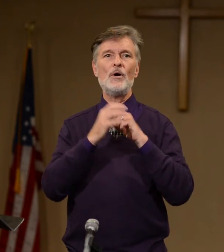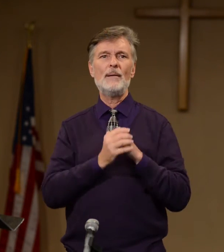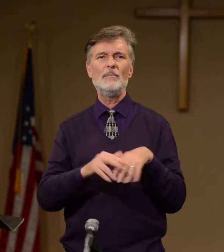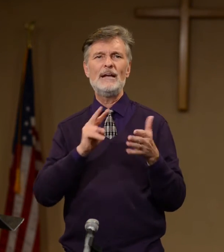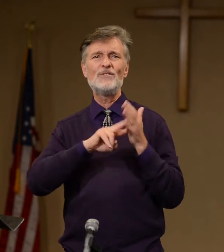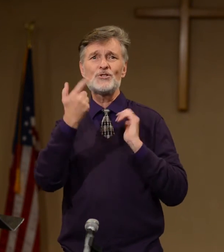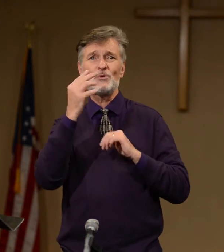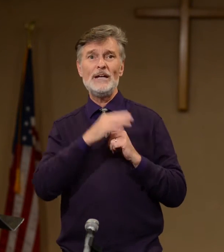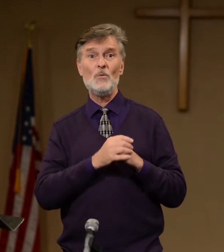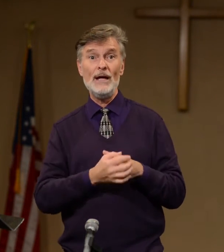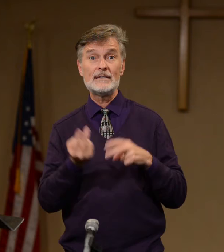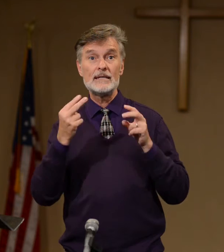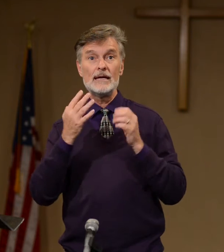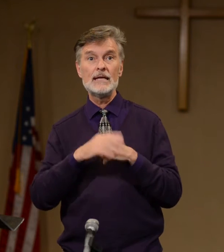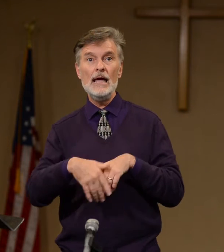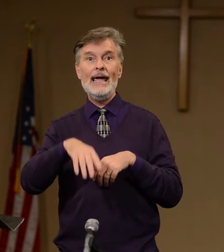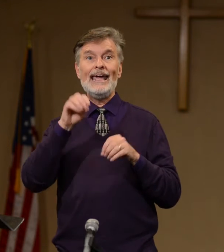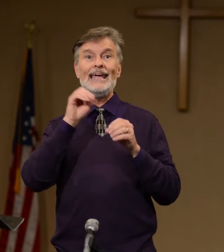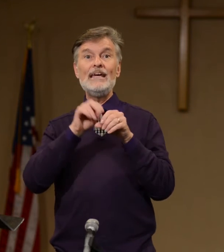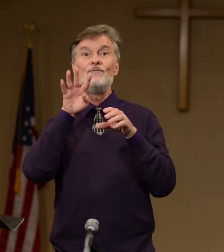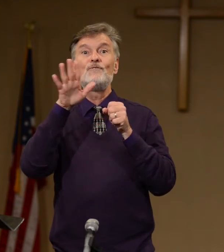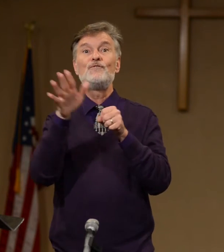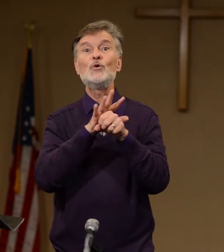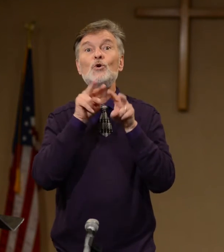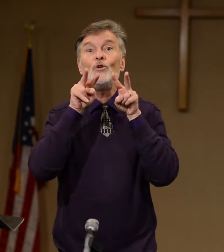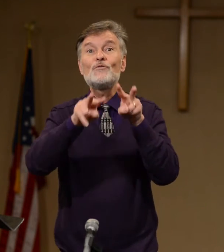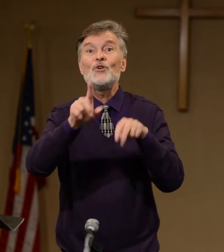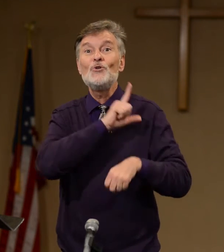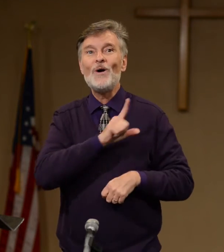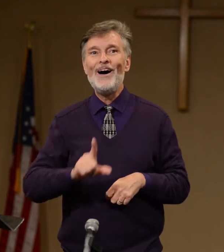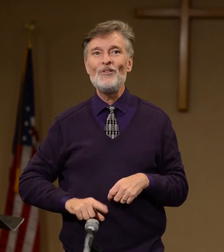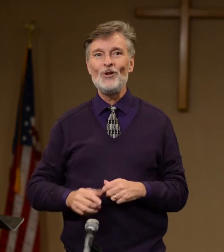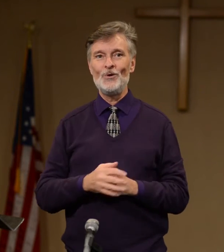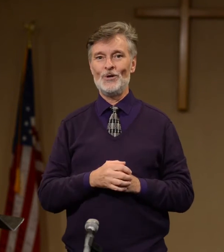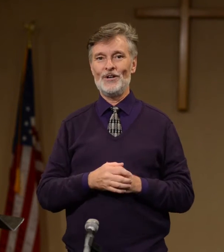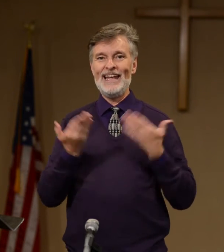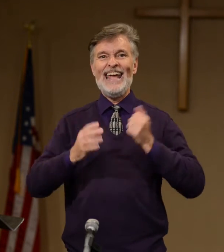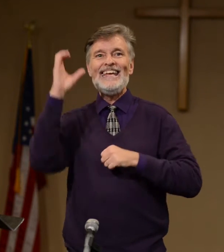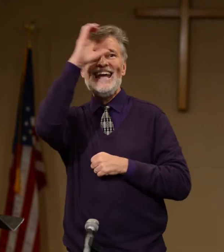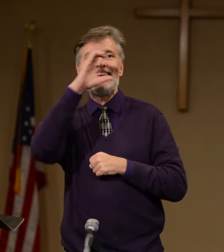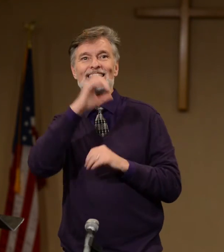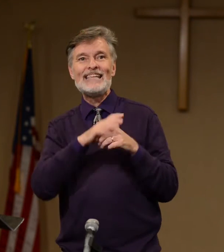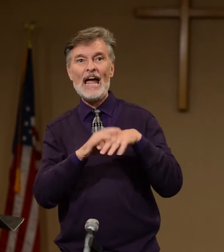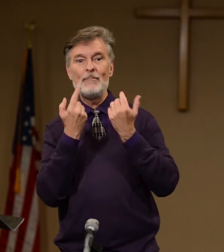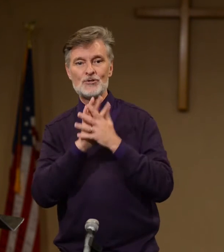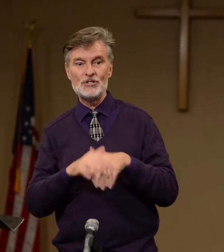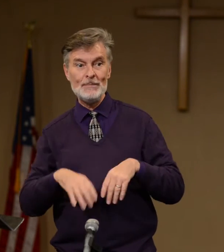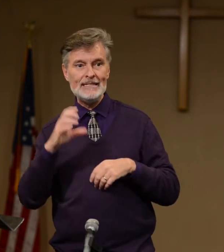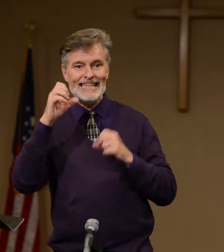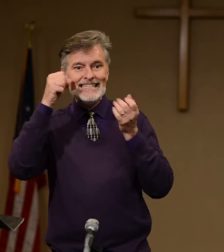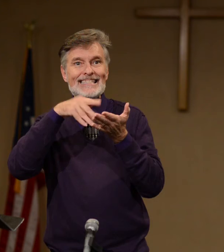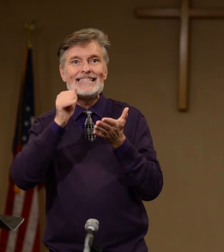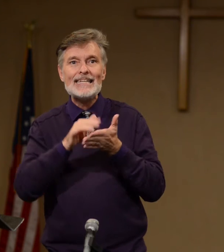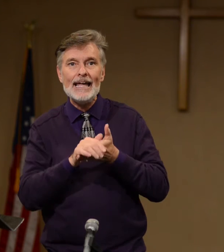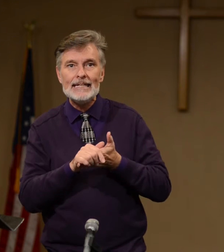problem. But in verse 21, it says, in full view of the Lord, he examines, which means he